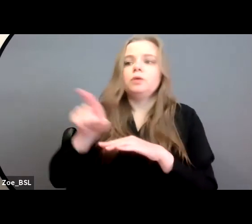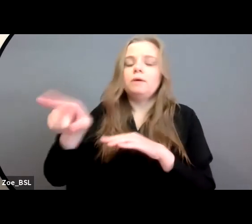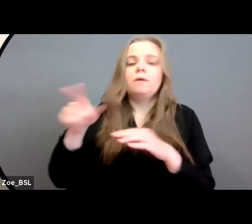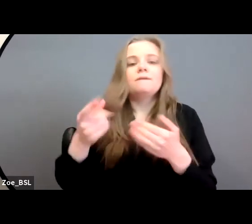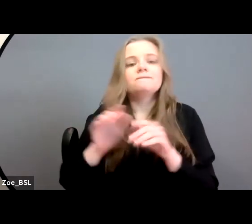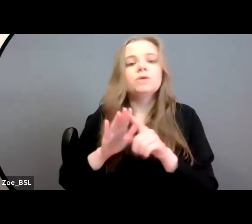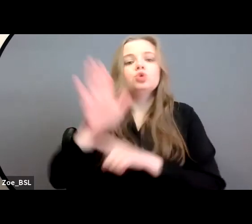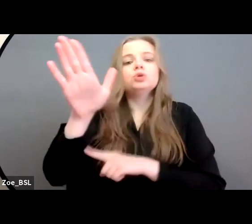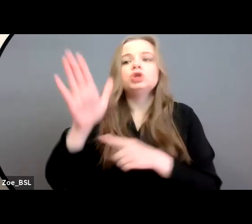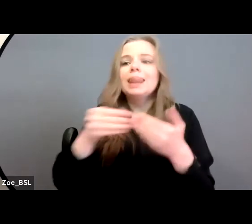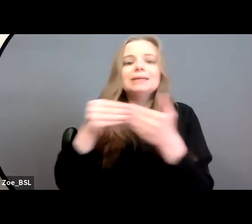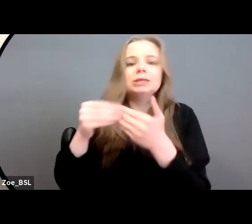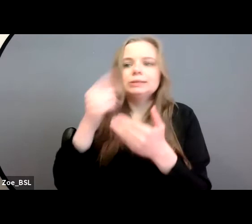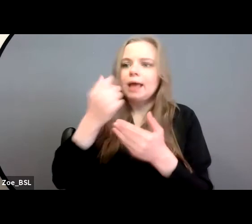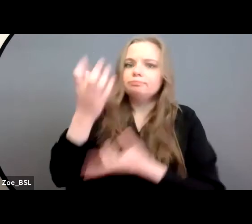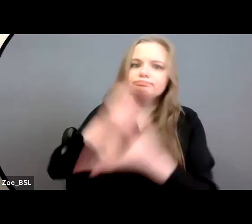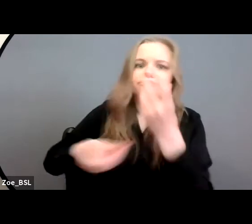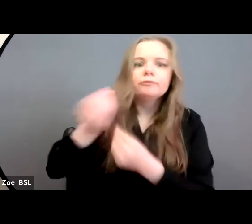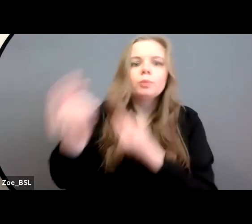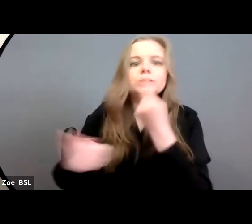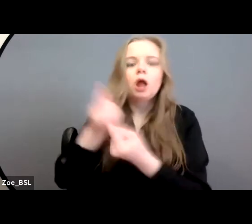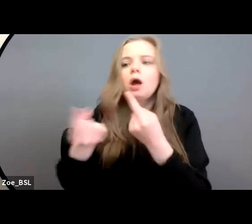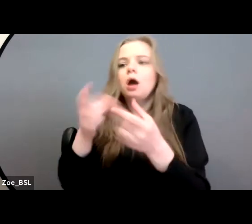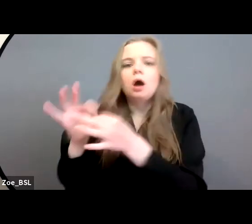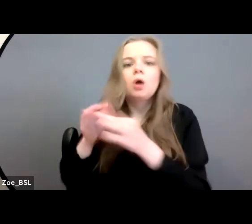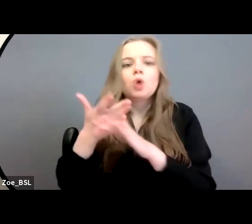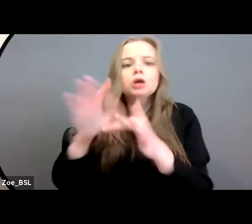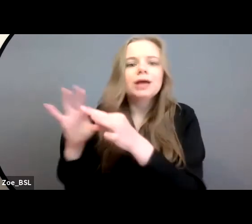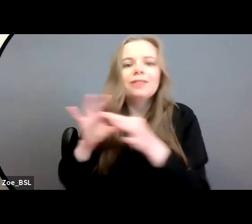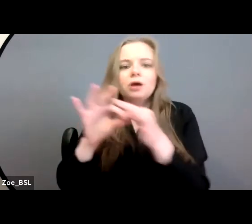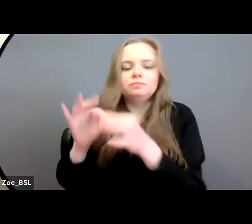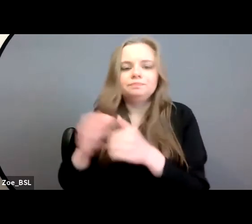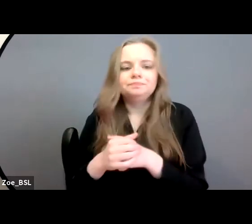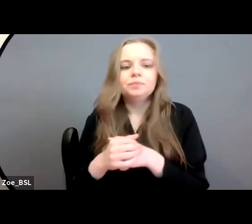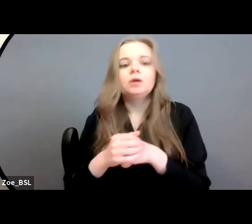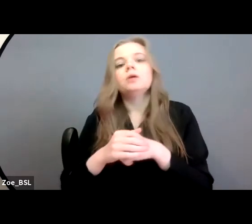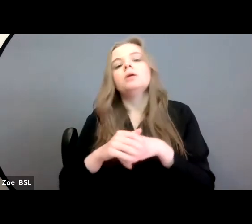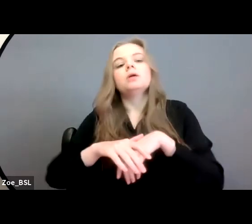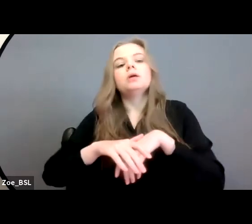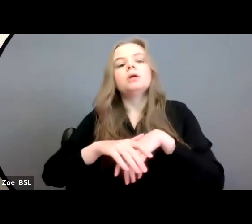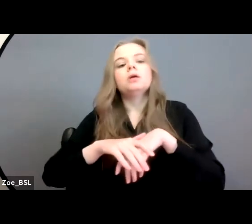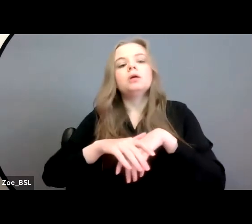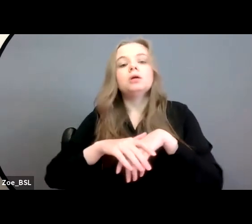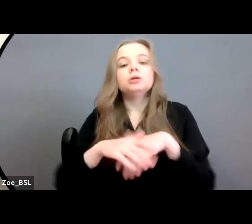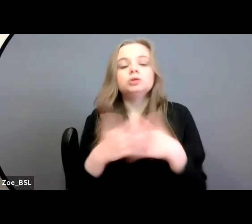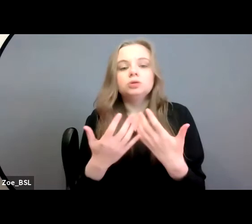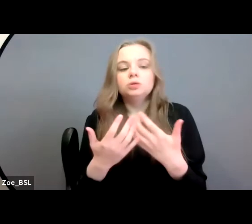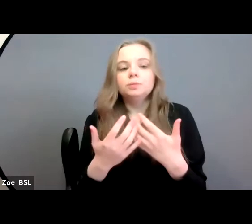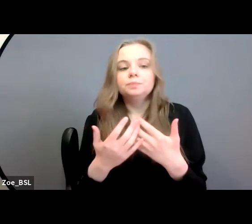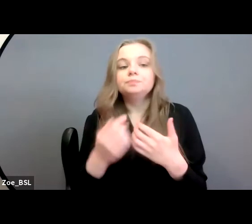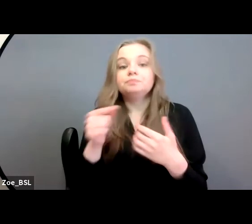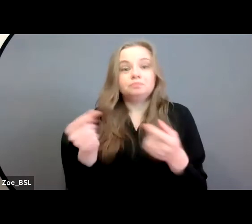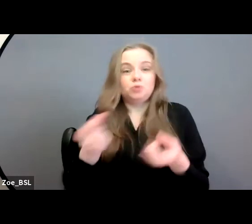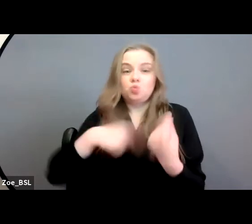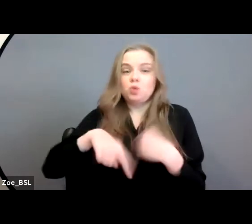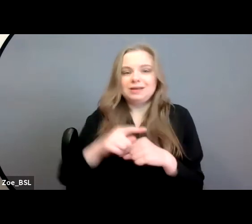and collaborate, learn from each other, and grow their collective influence. And as a tiny organisation